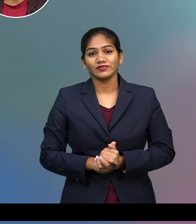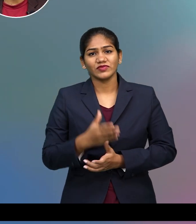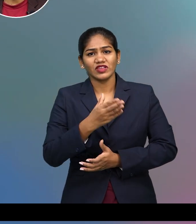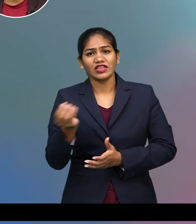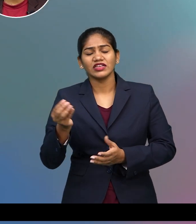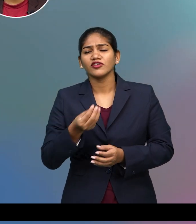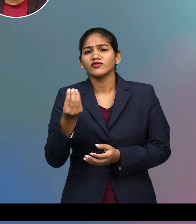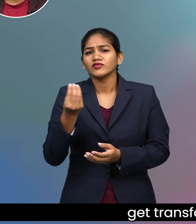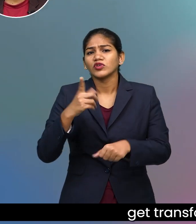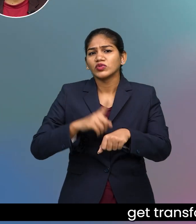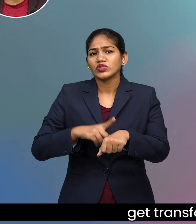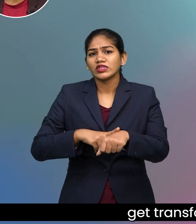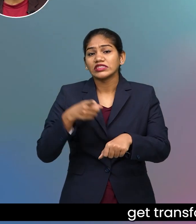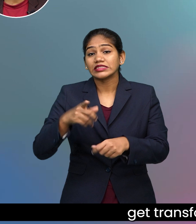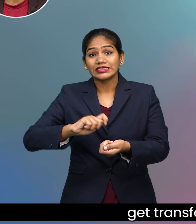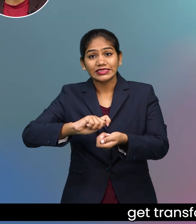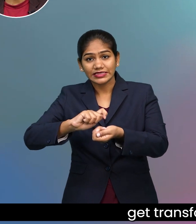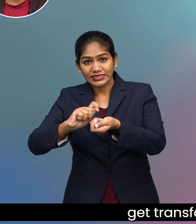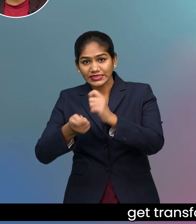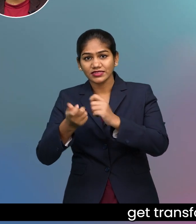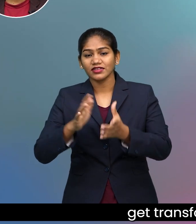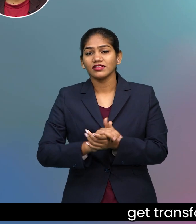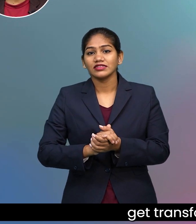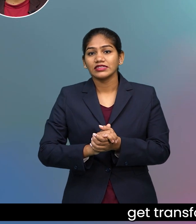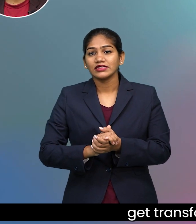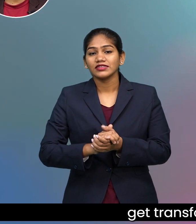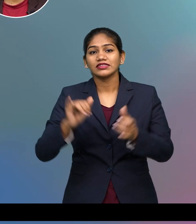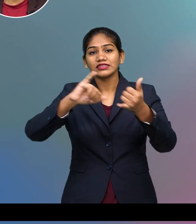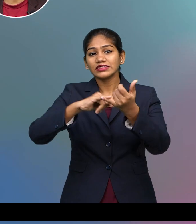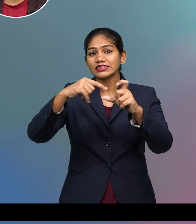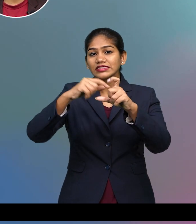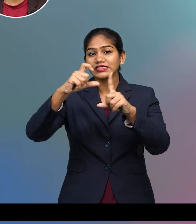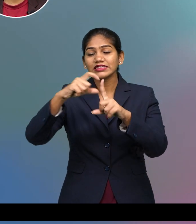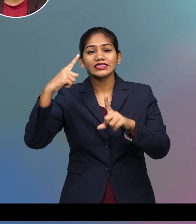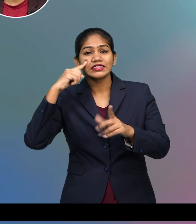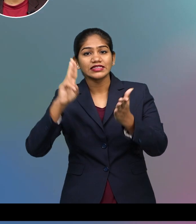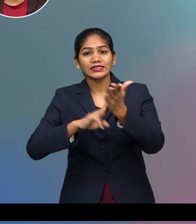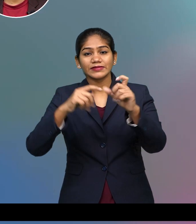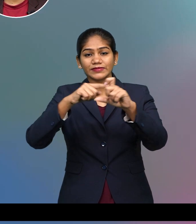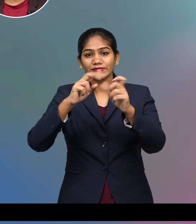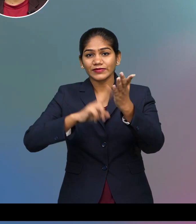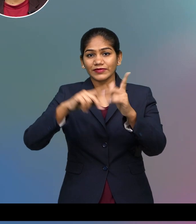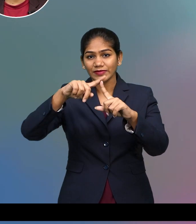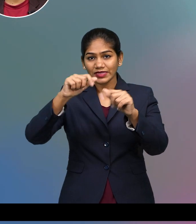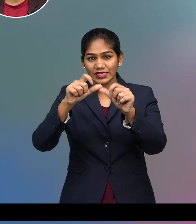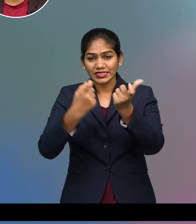and over time get transformed into sedimentary rocks.